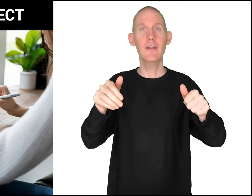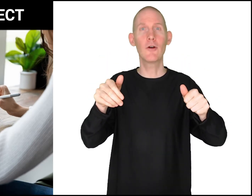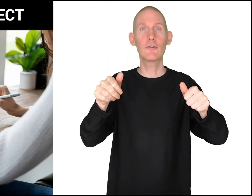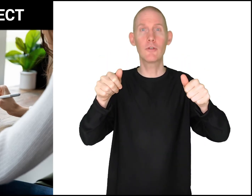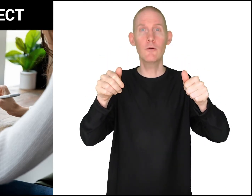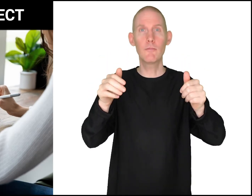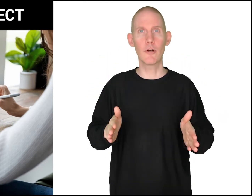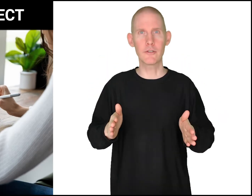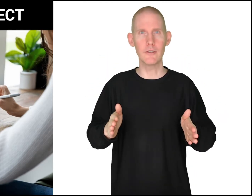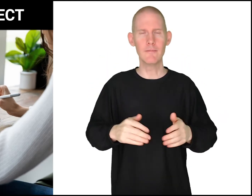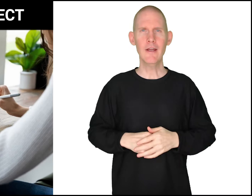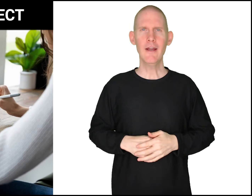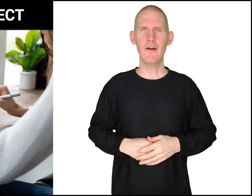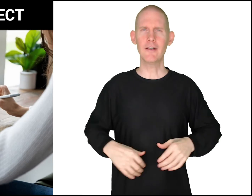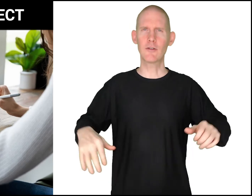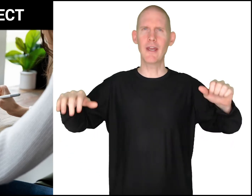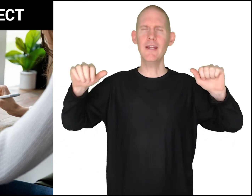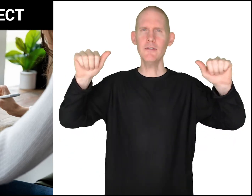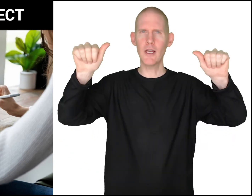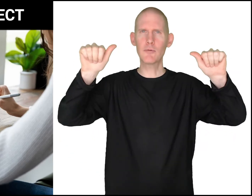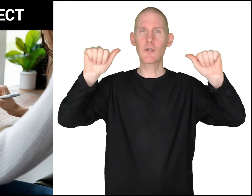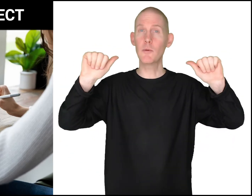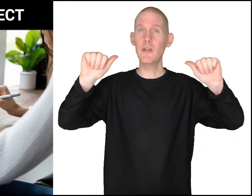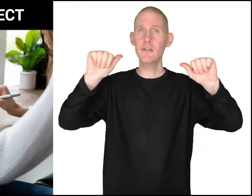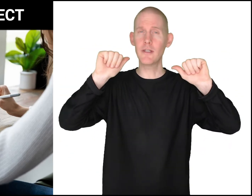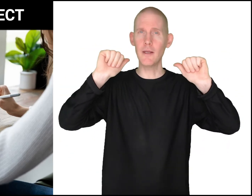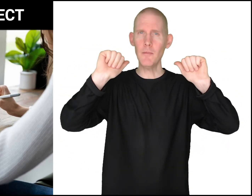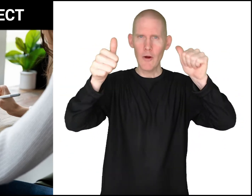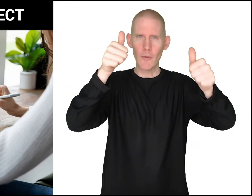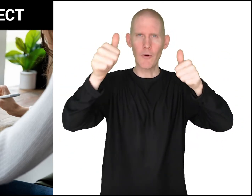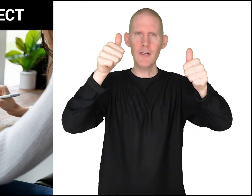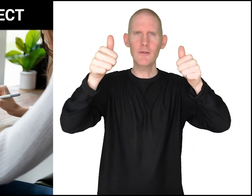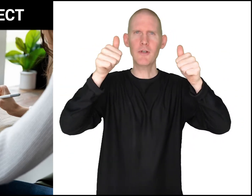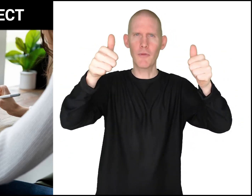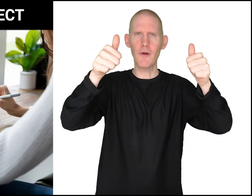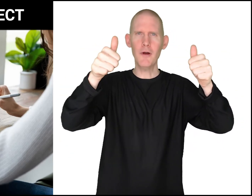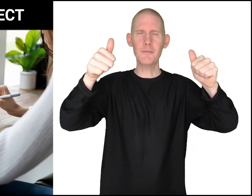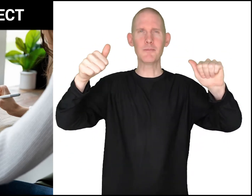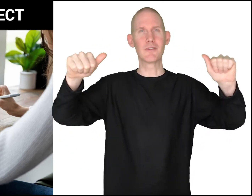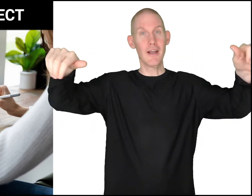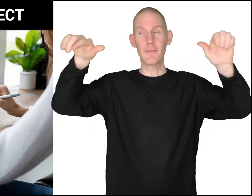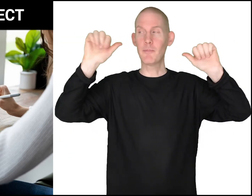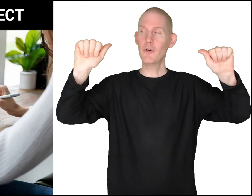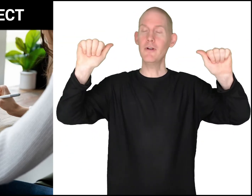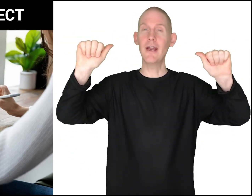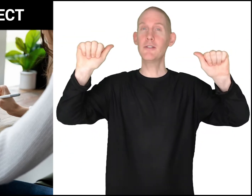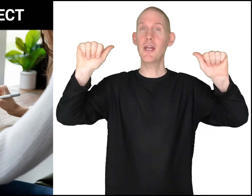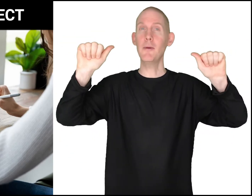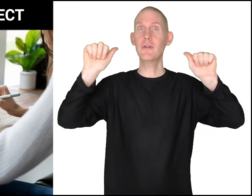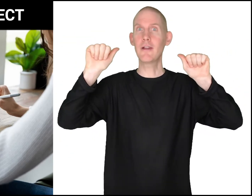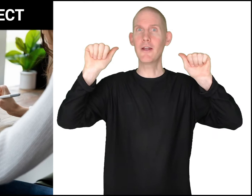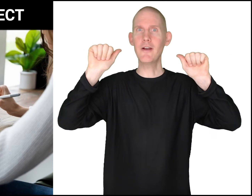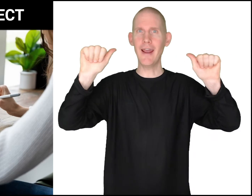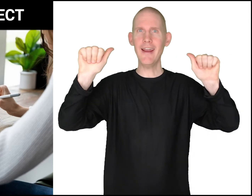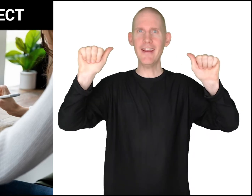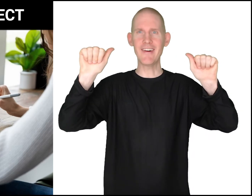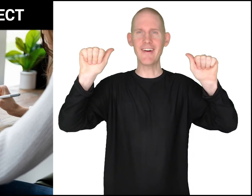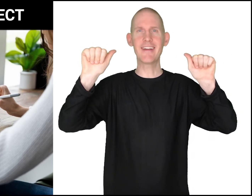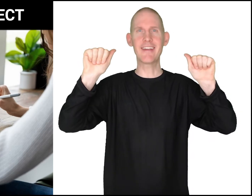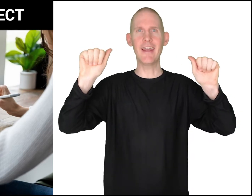goes to person. All right, so the hand shapes are going to be the same. We're going to use our thumbs. Put your hand shaped in the letter A, all right, like A,